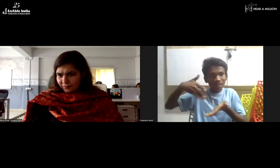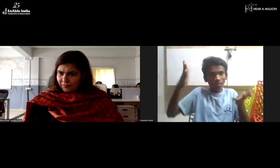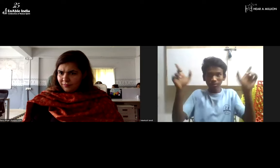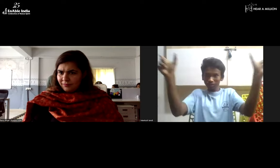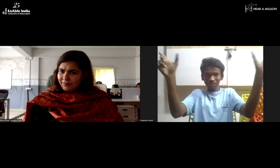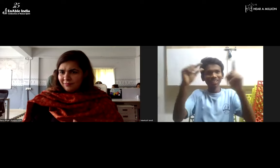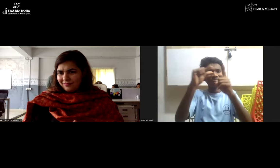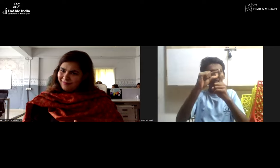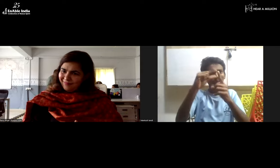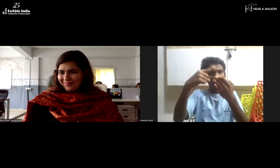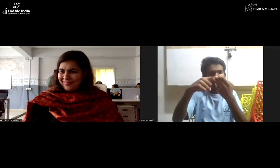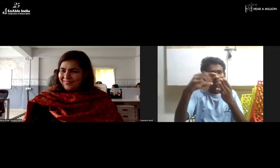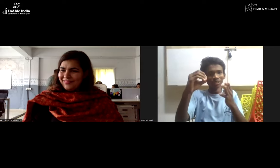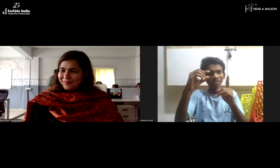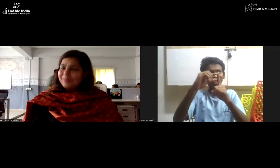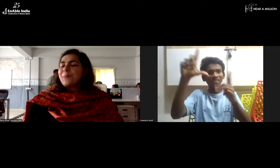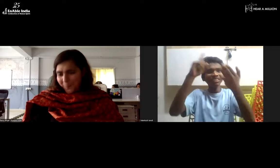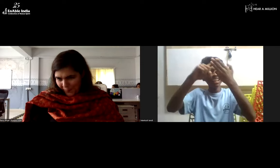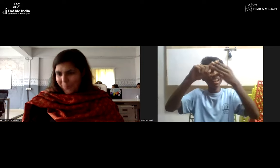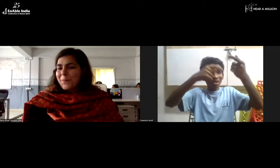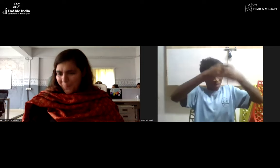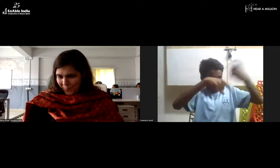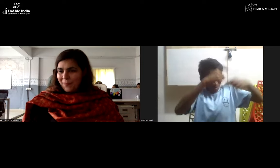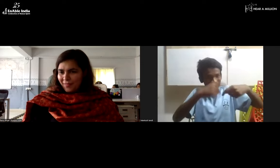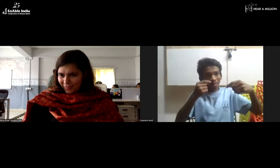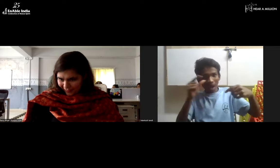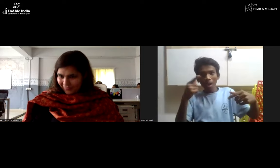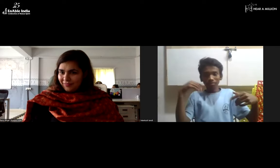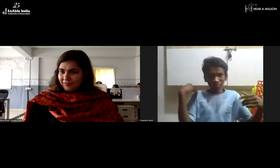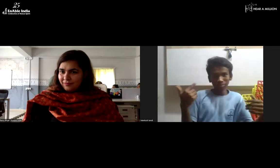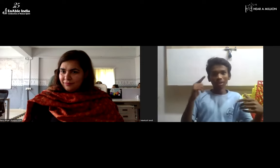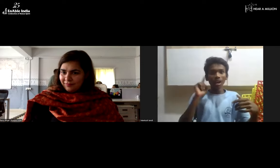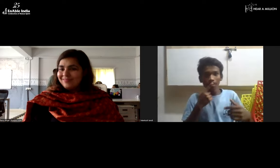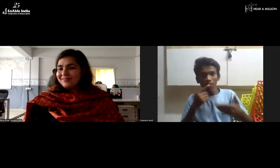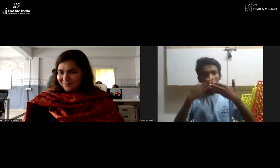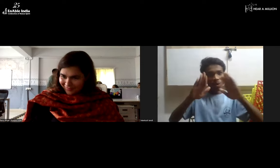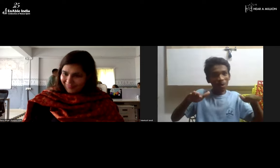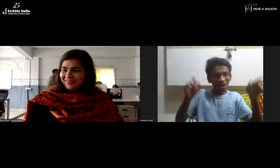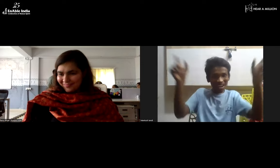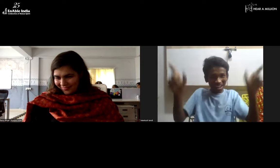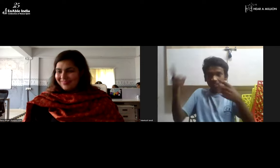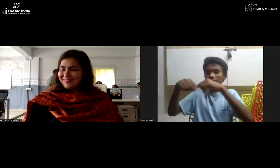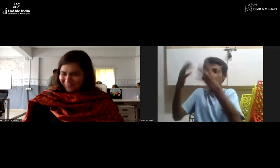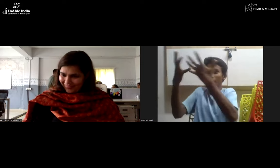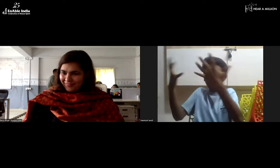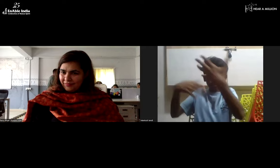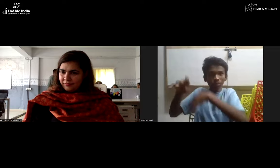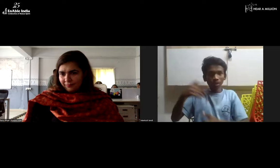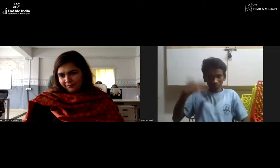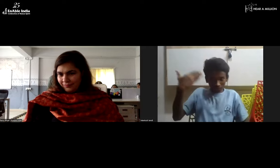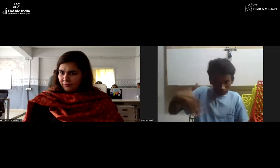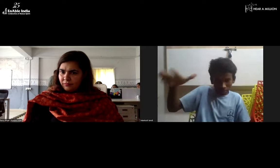like what is the subject? For instance, science or any such subjects?